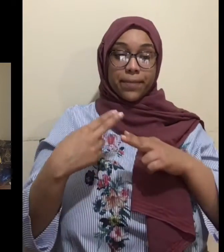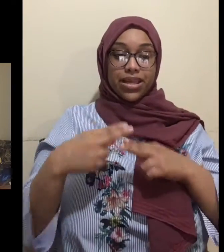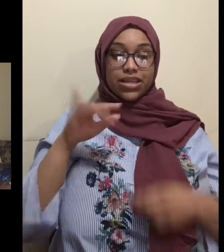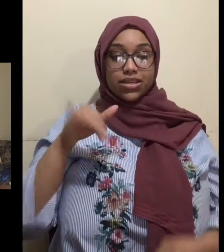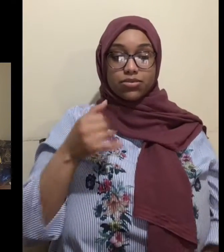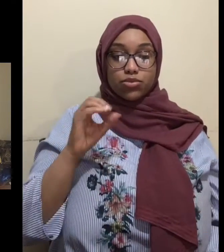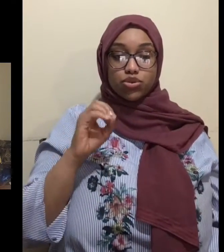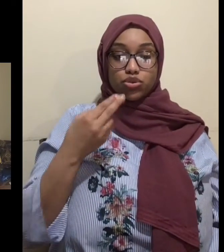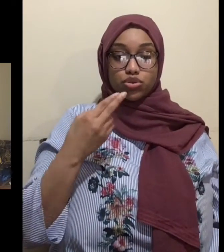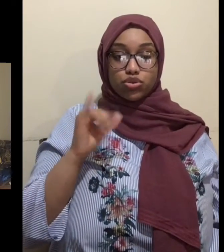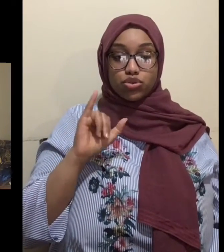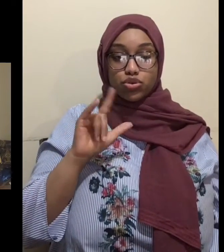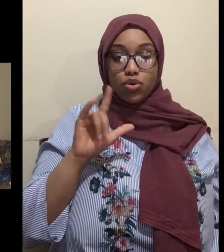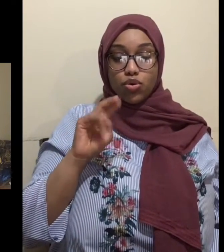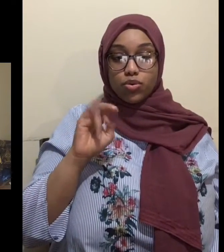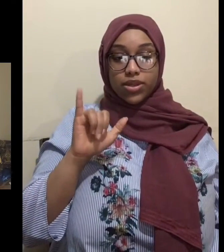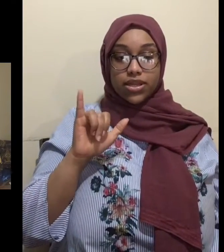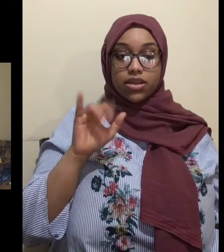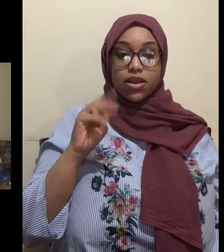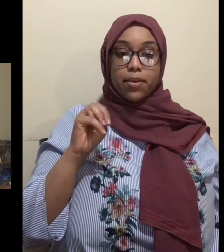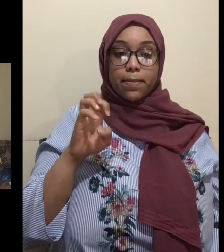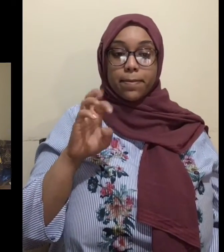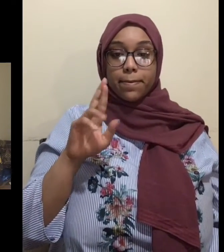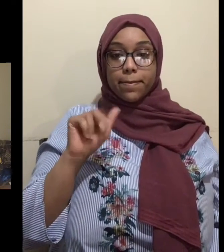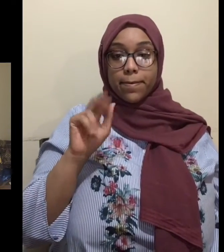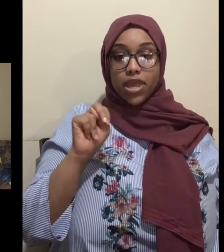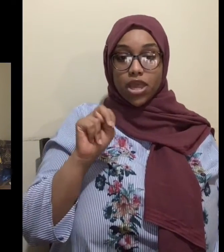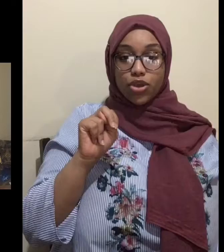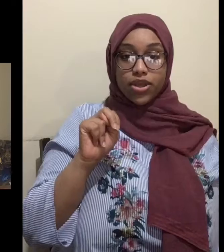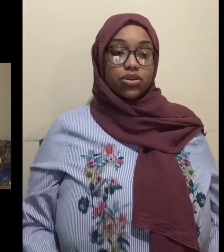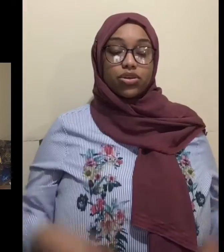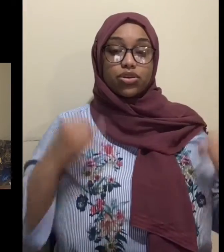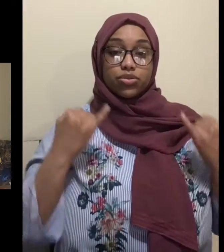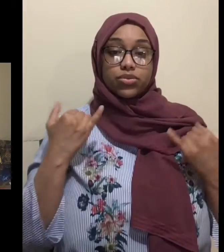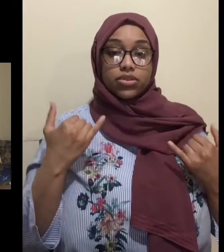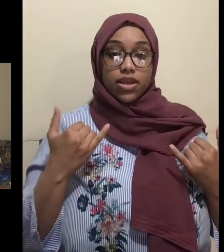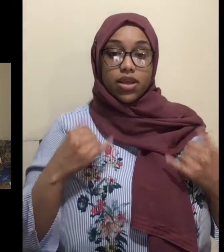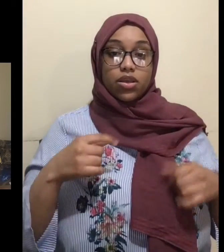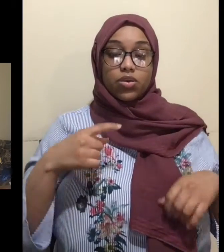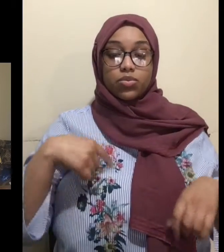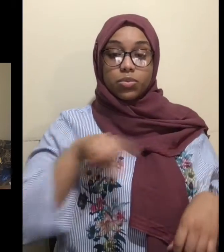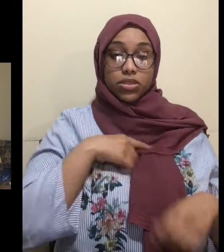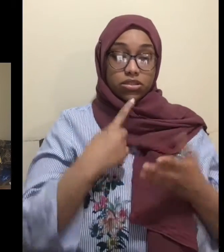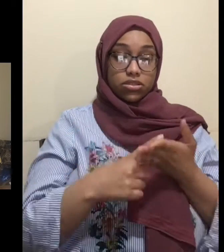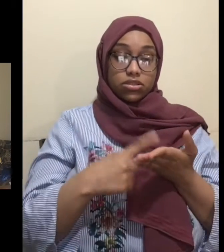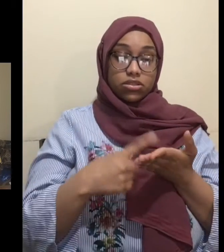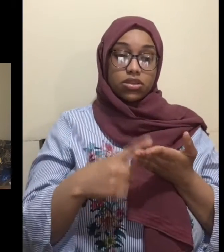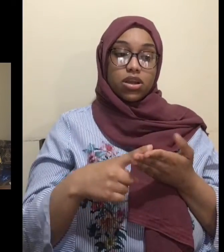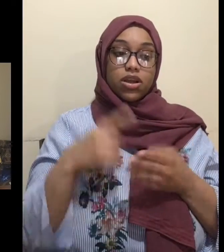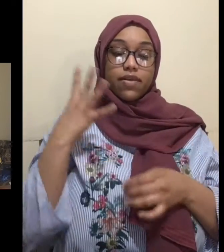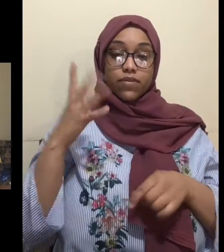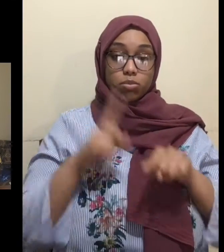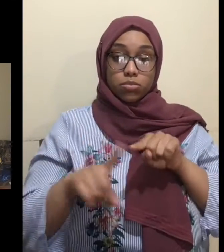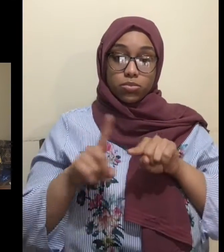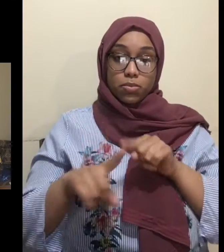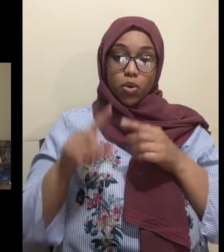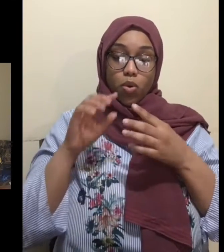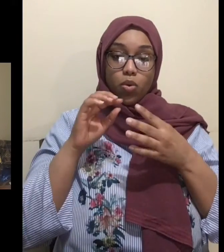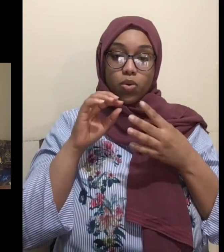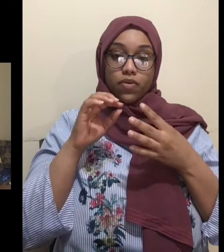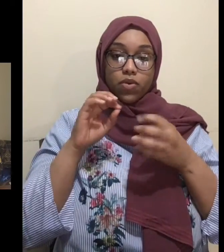Hi, my name is Joy Lenny Moran, and today we'll be talking about four types